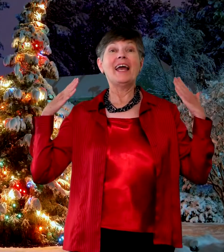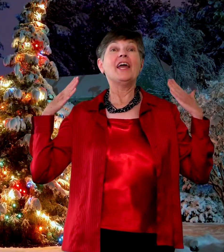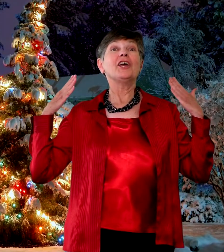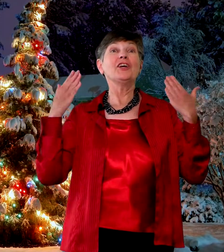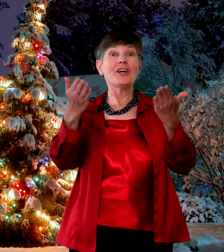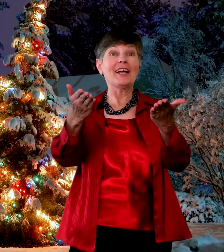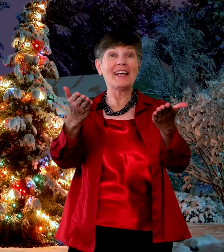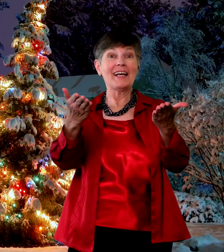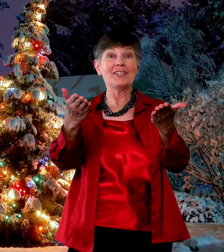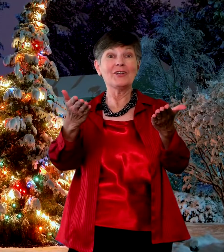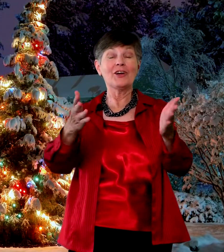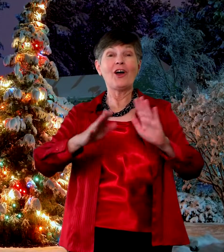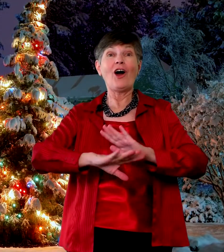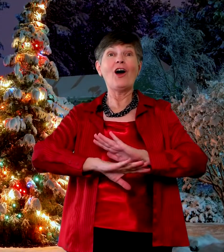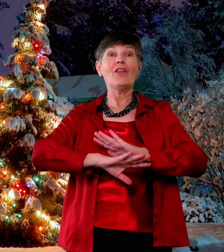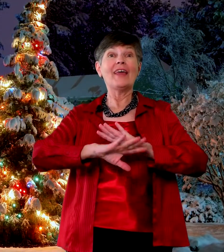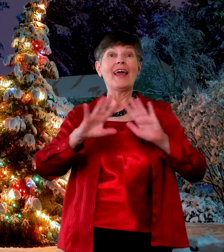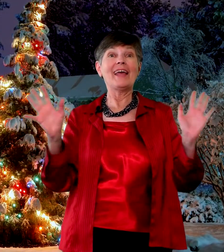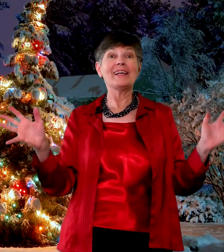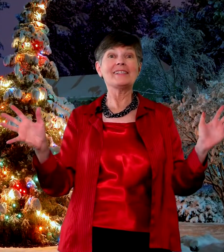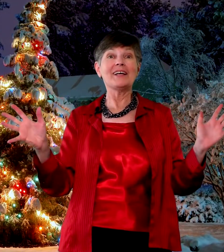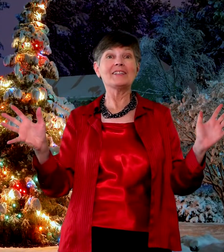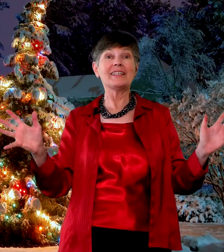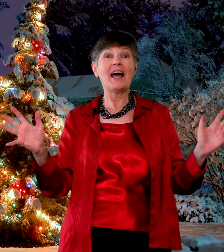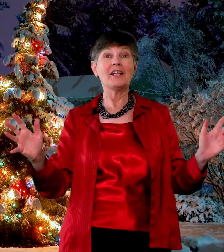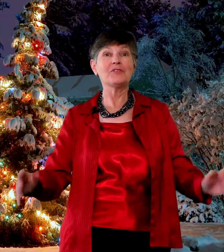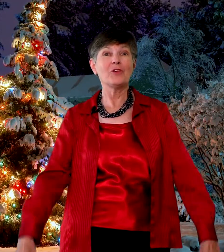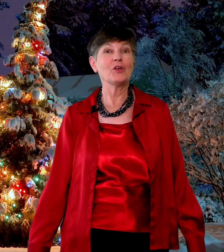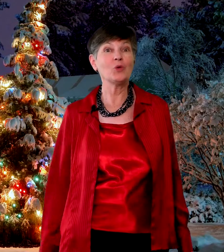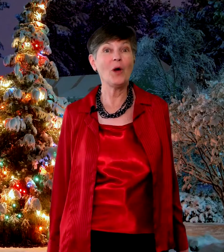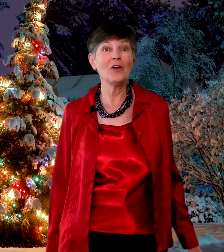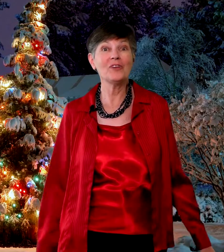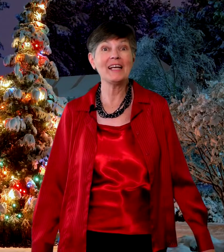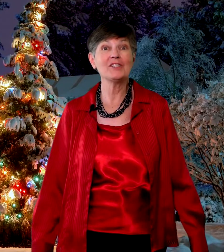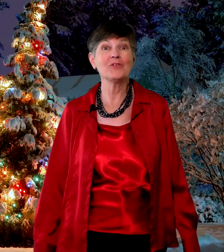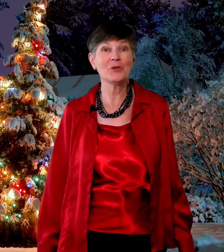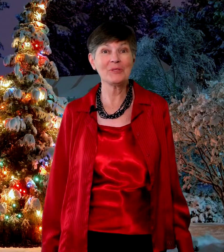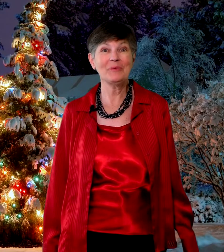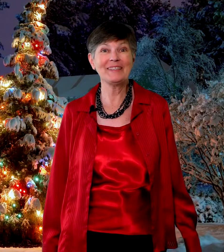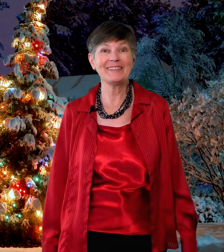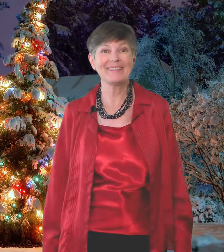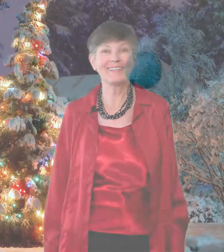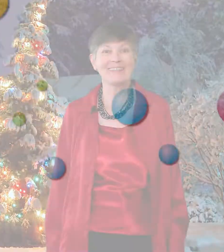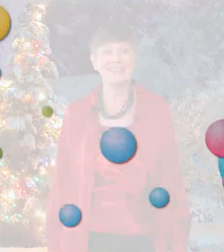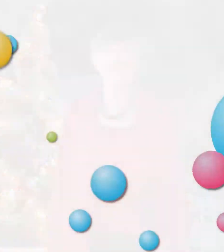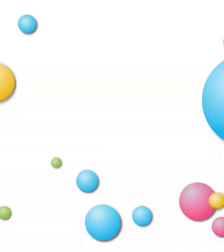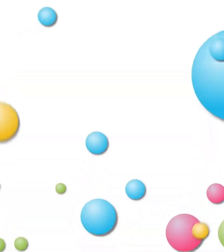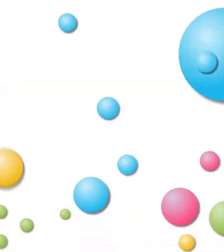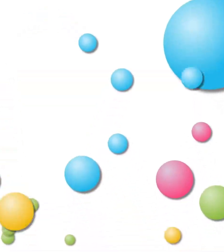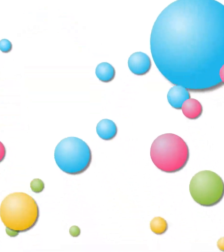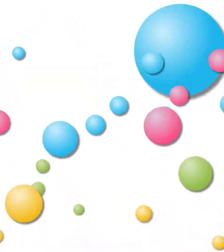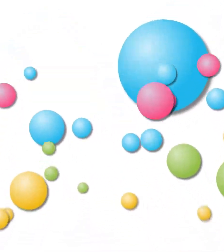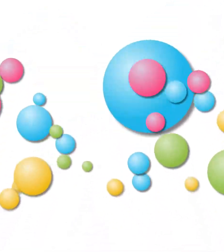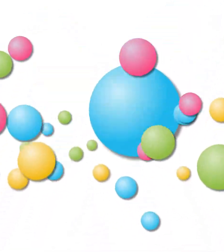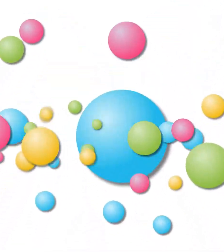Today, you're going to get to learn all the ASL signs for the 12 days of Christmas. We play along, come on and